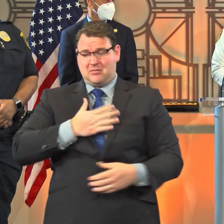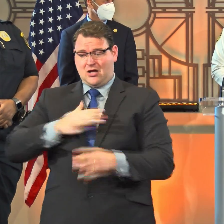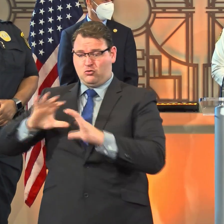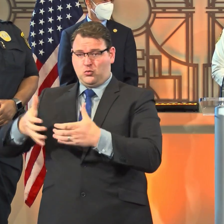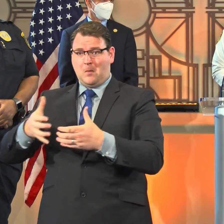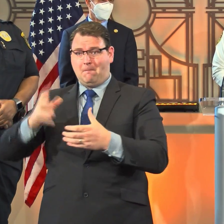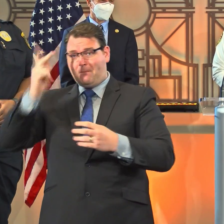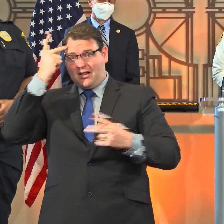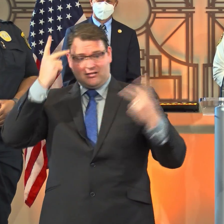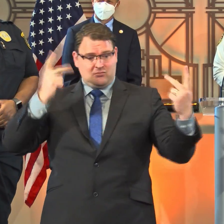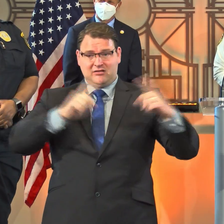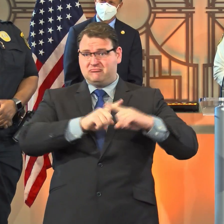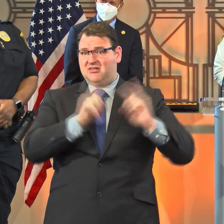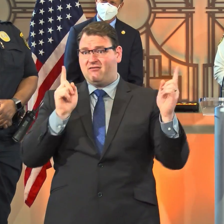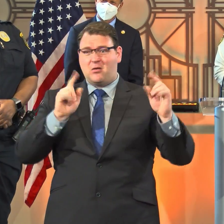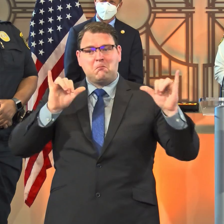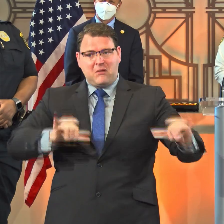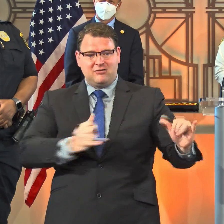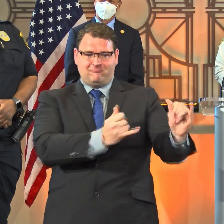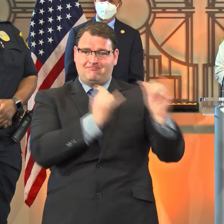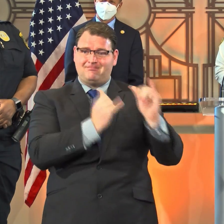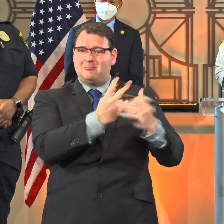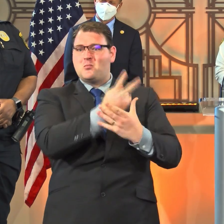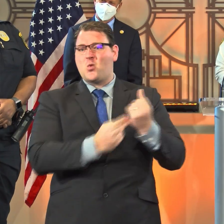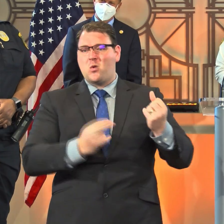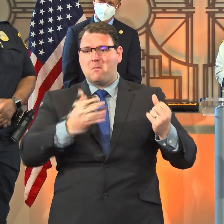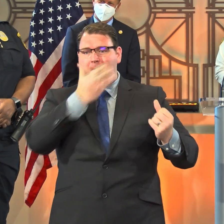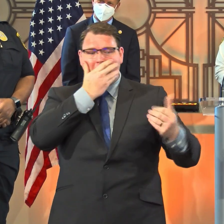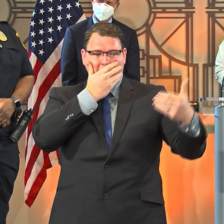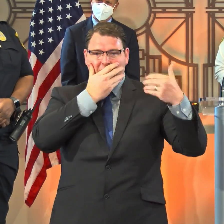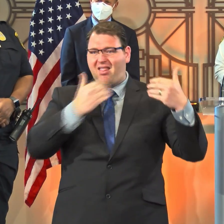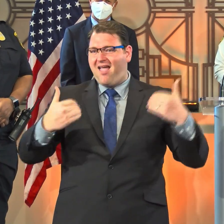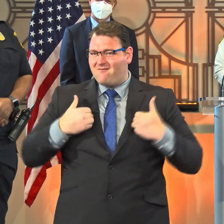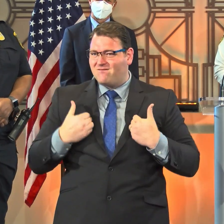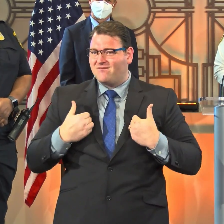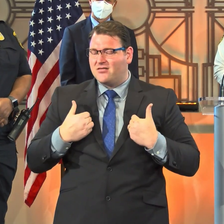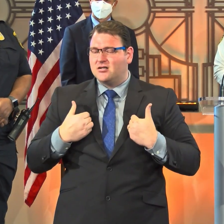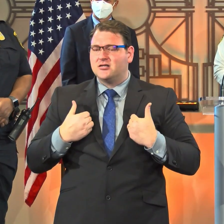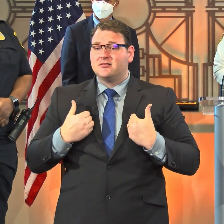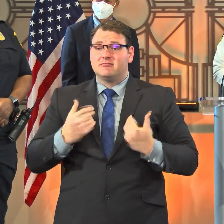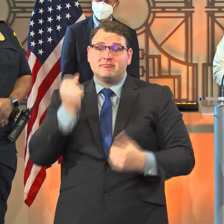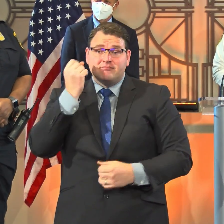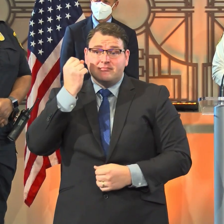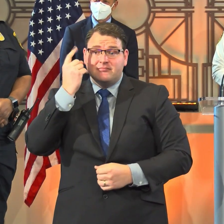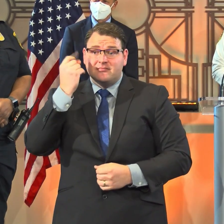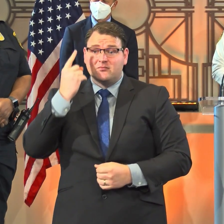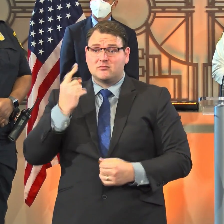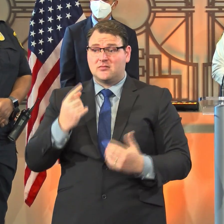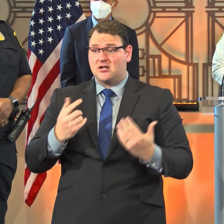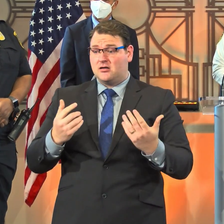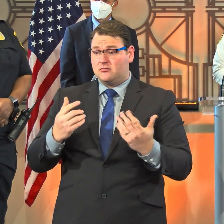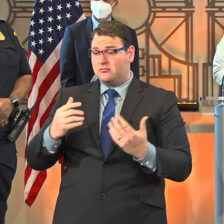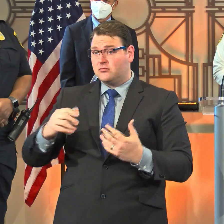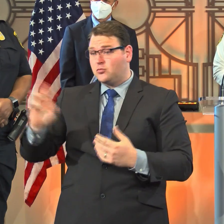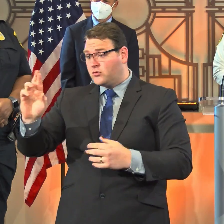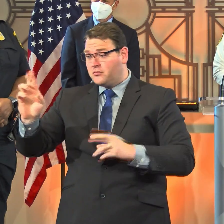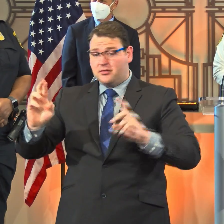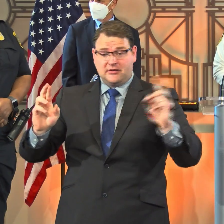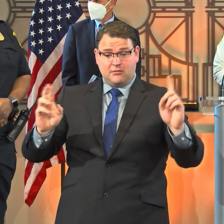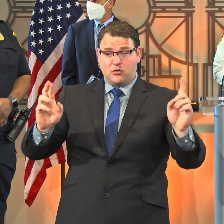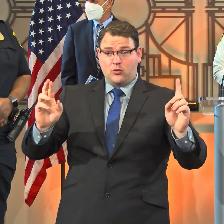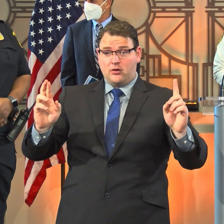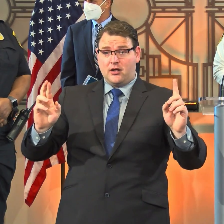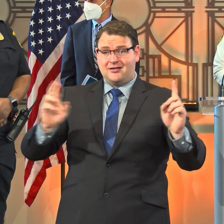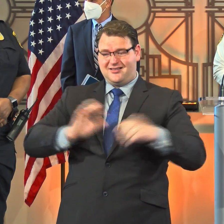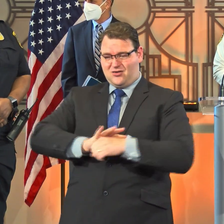on. The reality is that this virus has no respect of persons. It doesn't care whether you're a Republican or a Democrat. Many